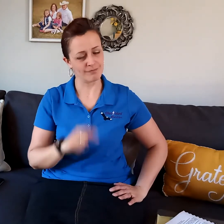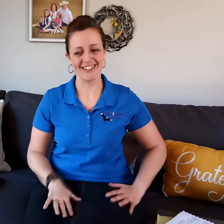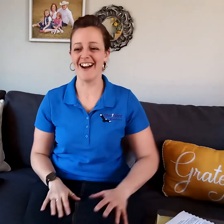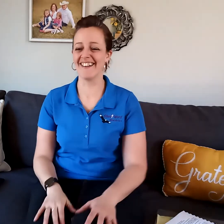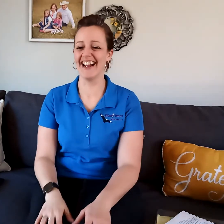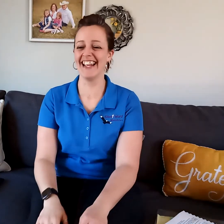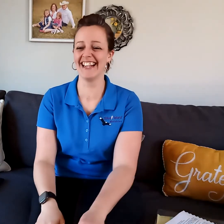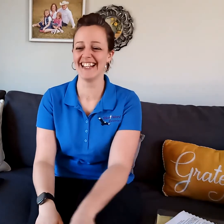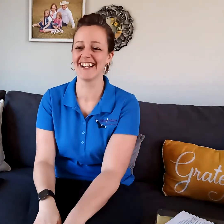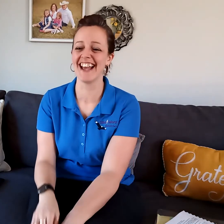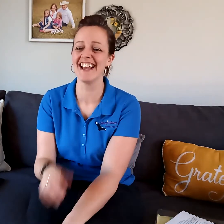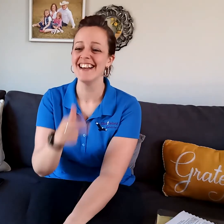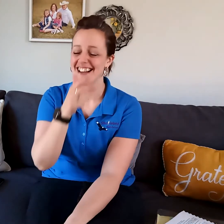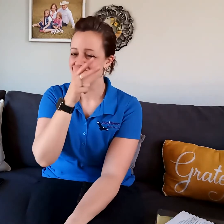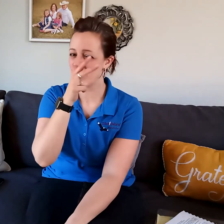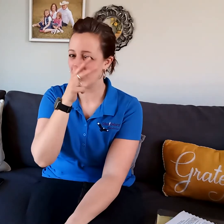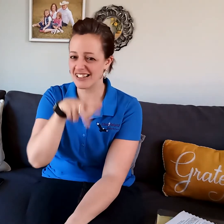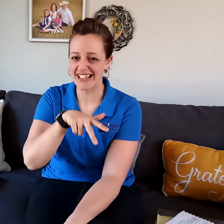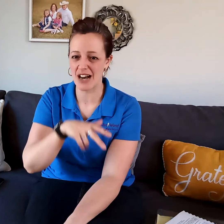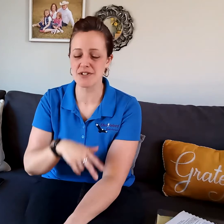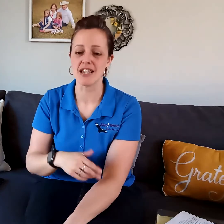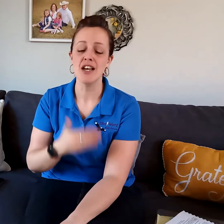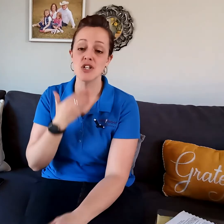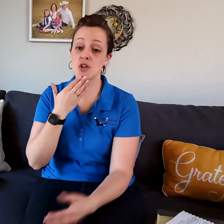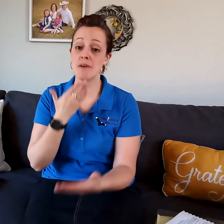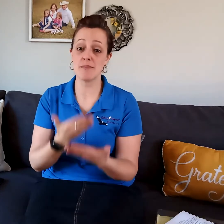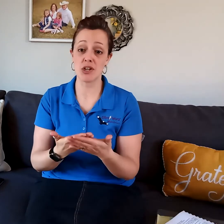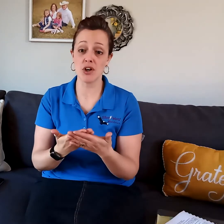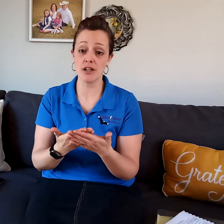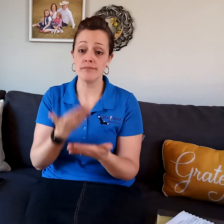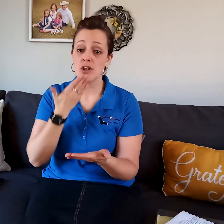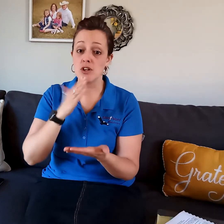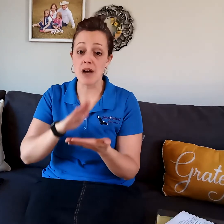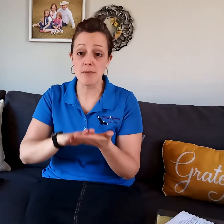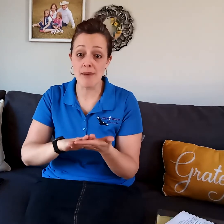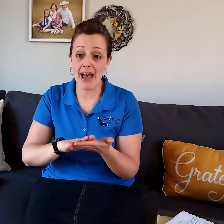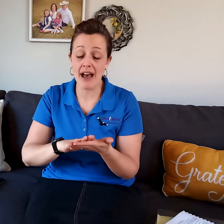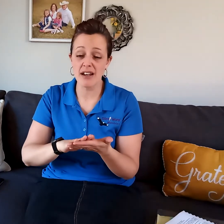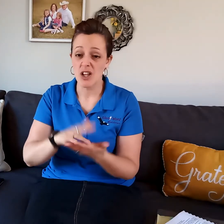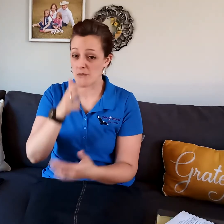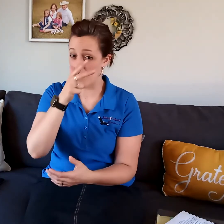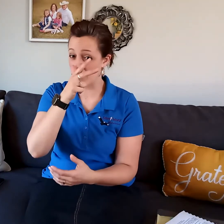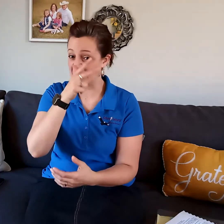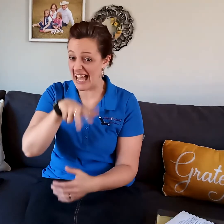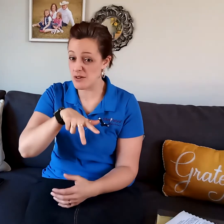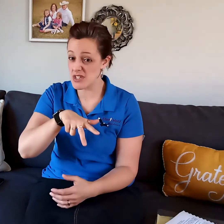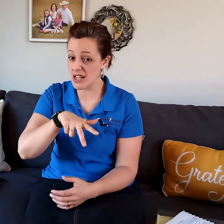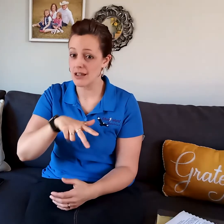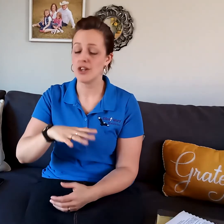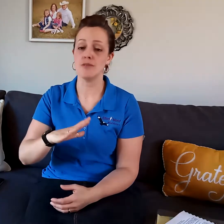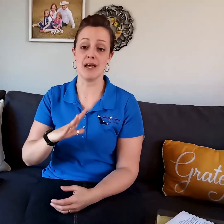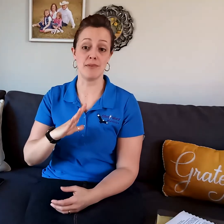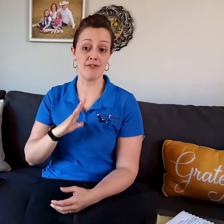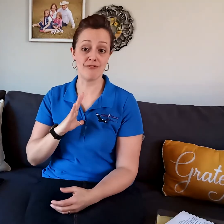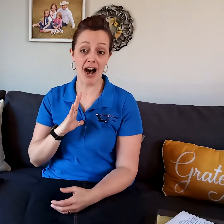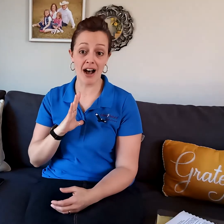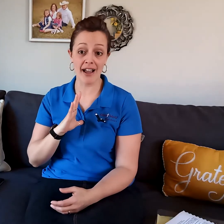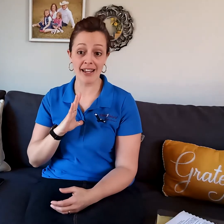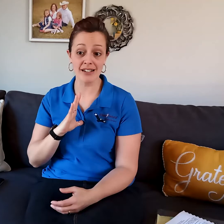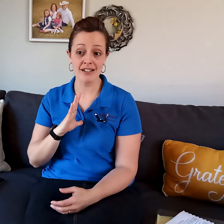all right, okay? So lousy. So you might be good, you might be bad, you might be lousy, you might be fine.